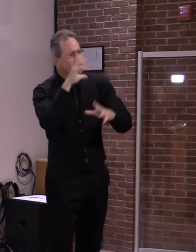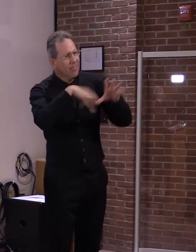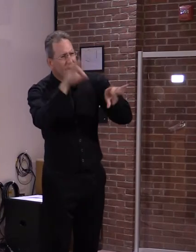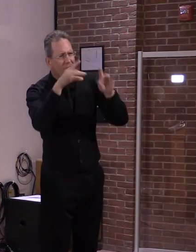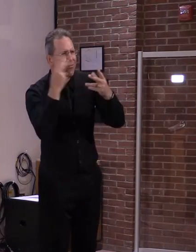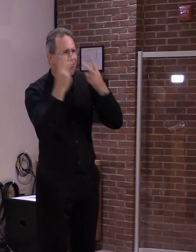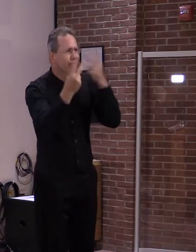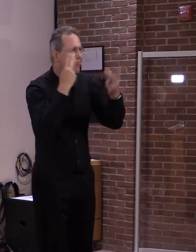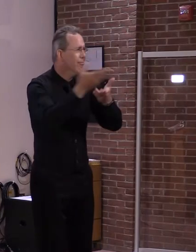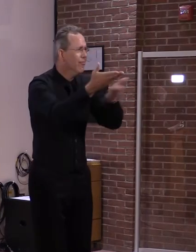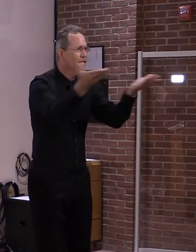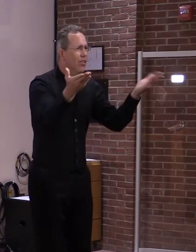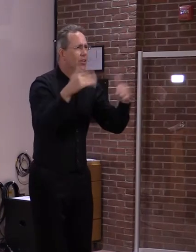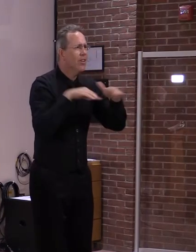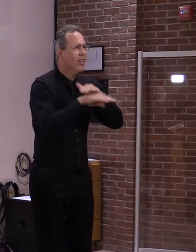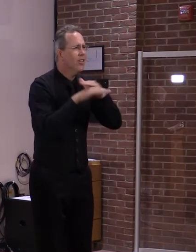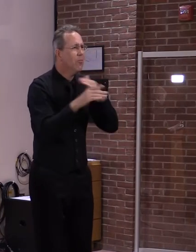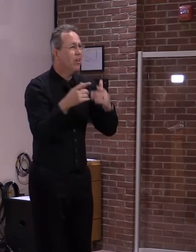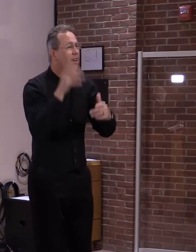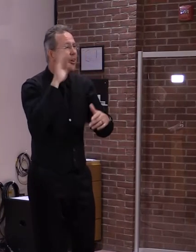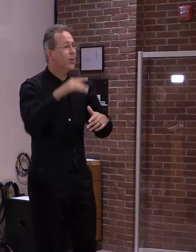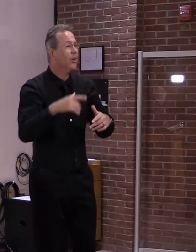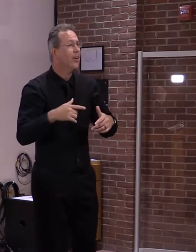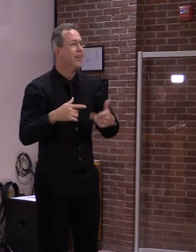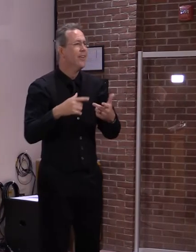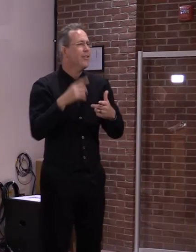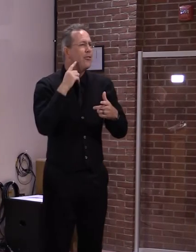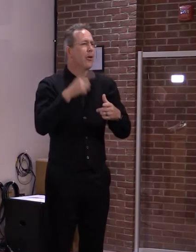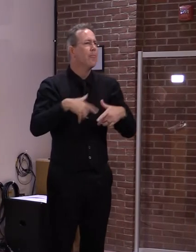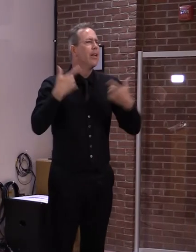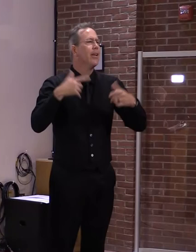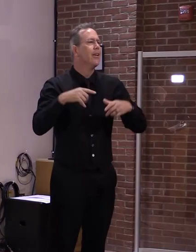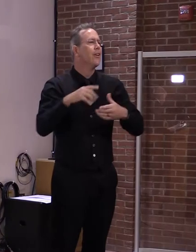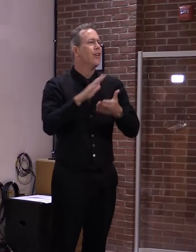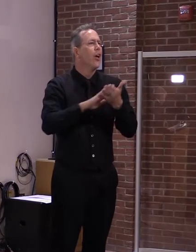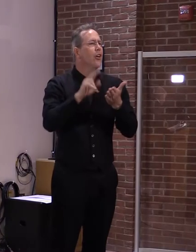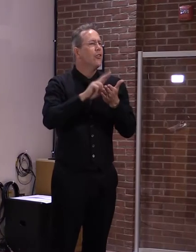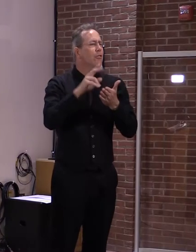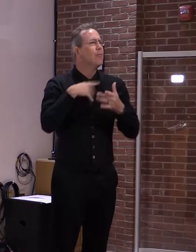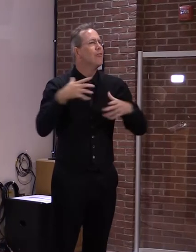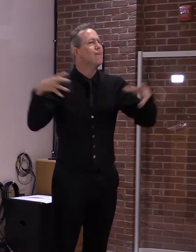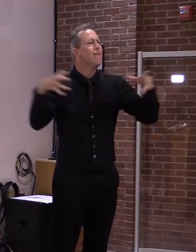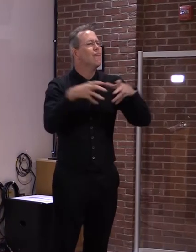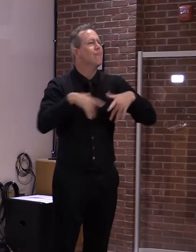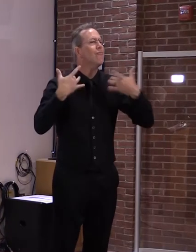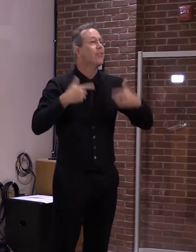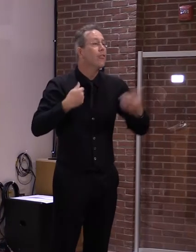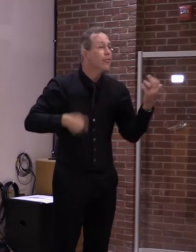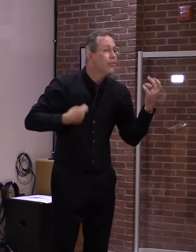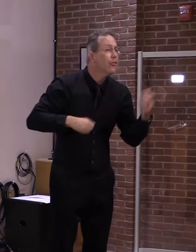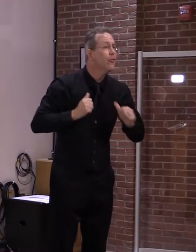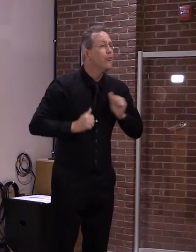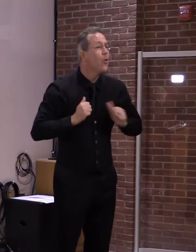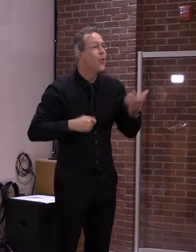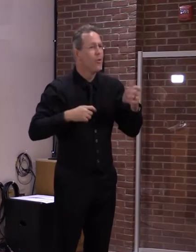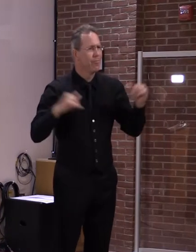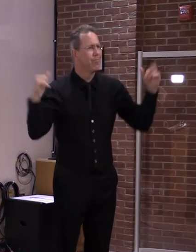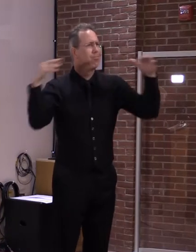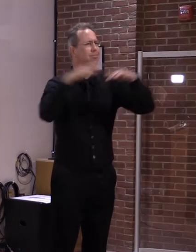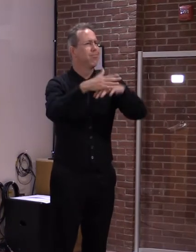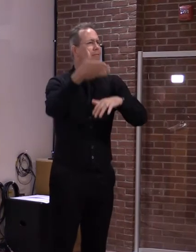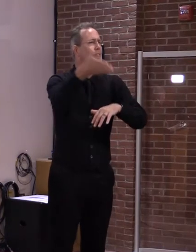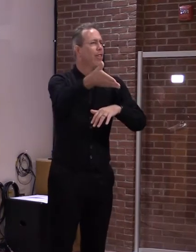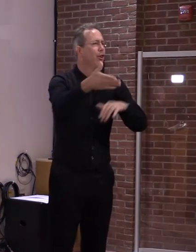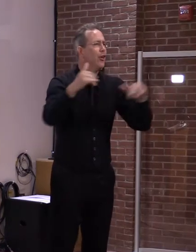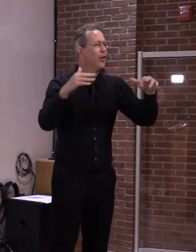there vaccinating. There'll be a couple events at Higher Ground, both on the 4th of June and the 5th